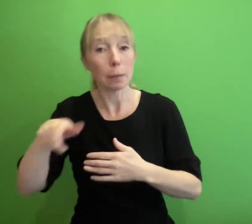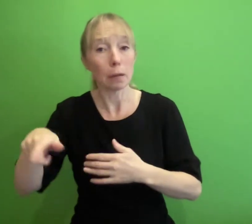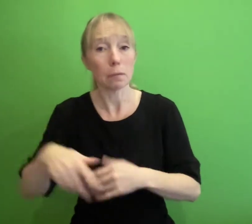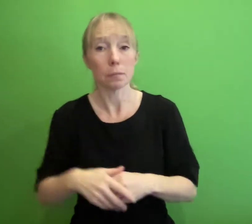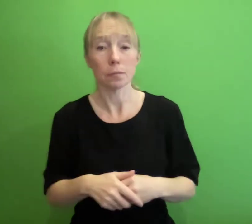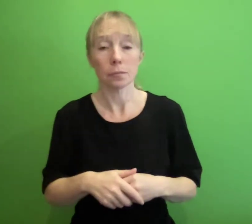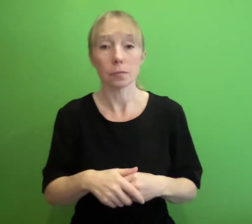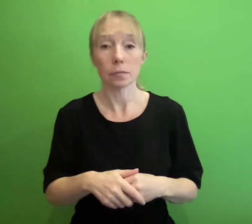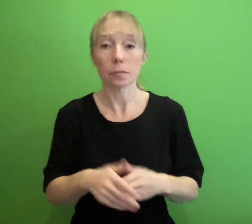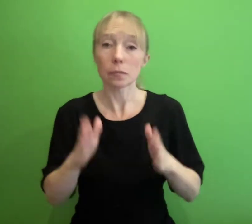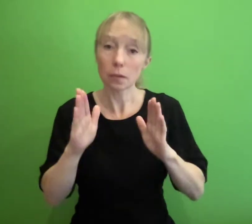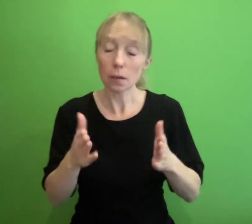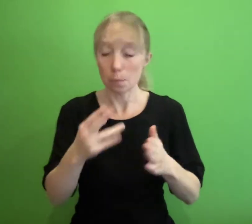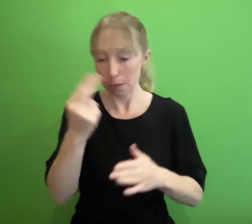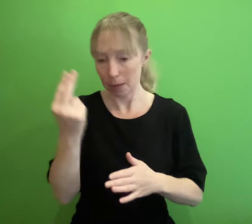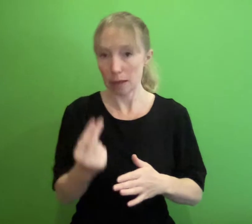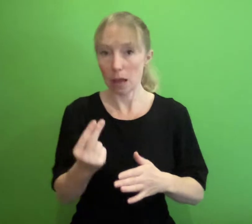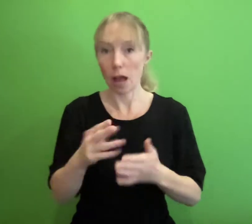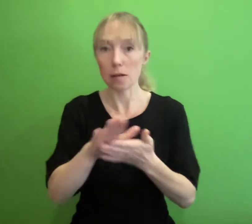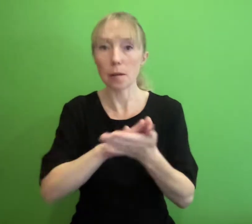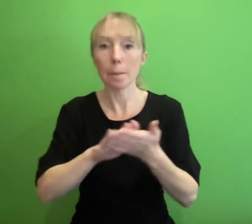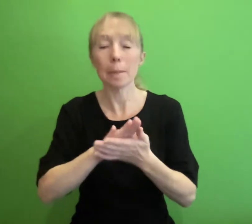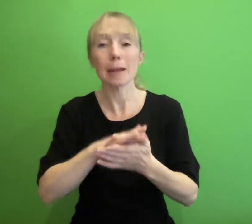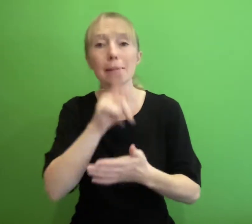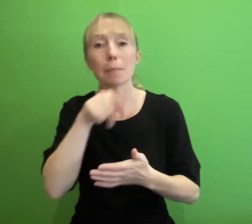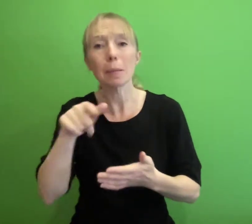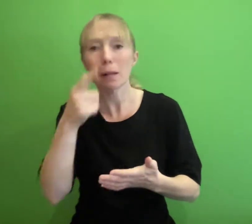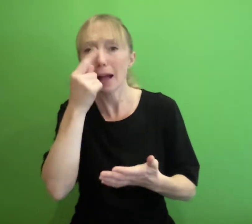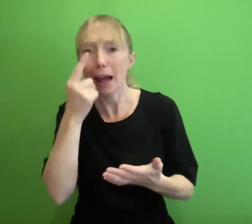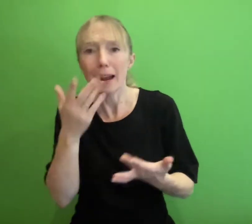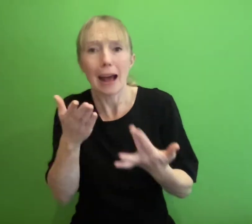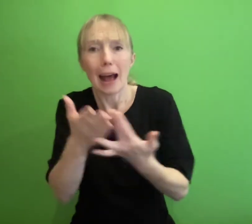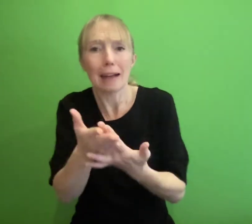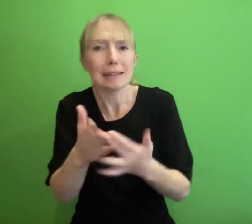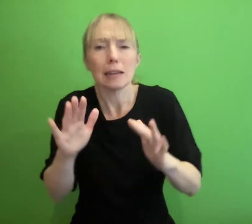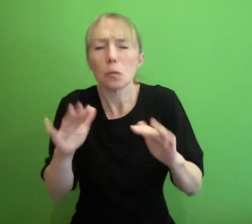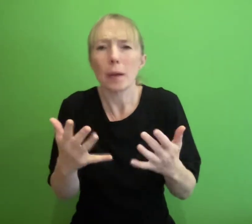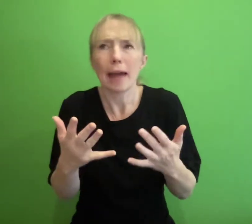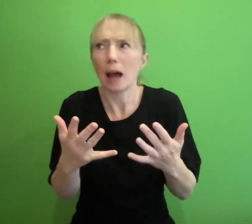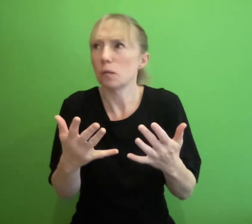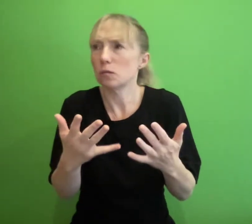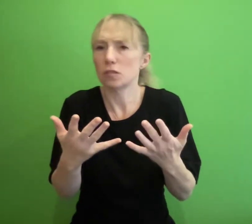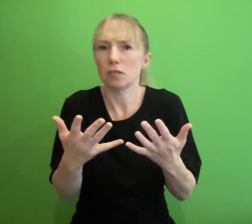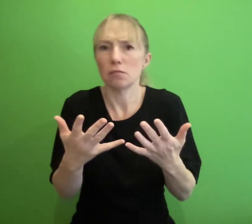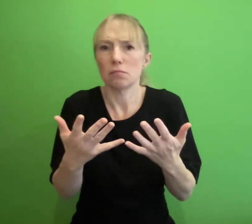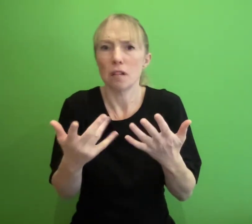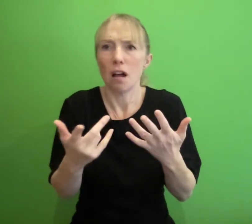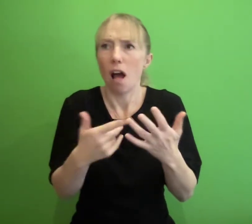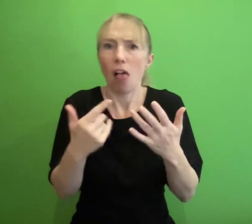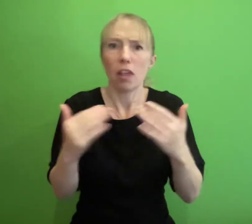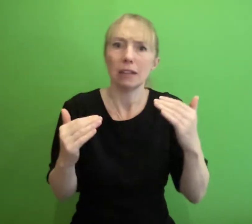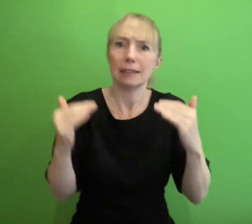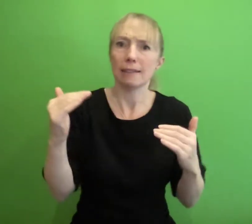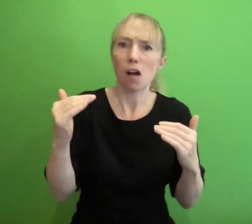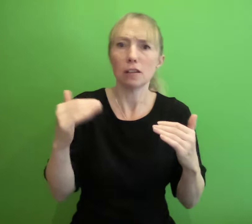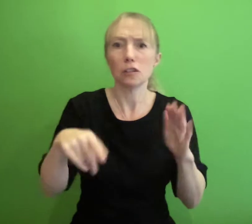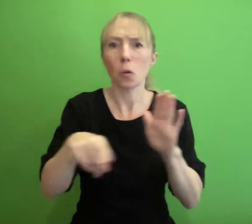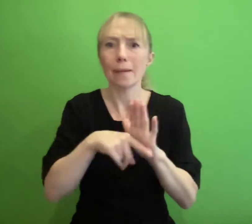They must be designed so that people can access them without experiencing additional disadvantage or negative impact on their